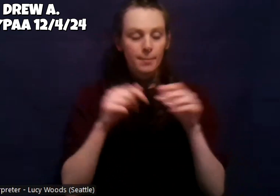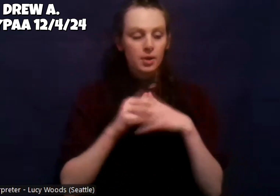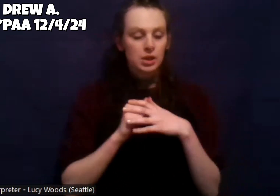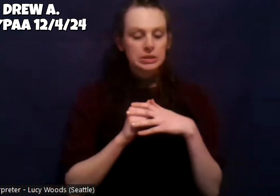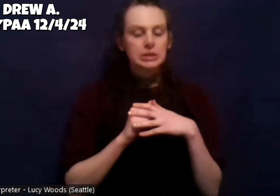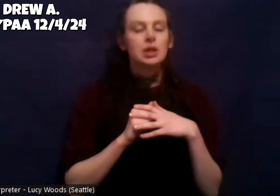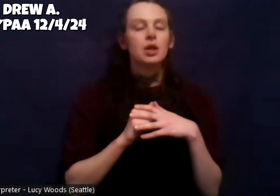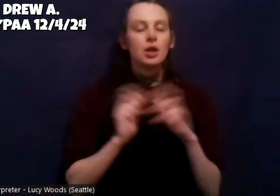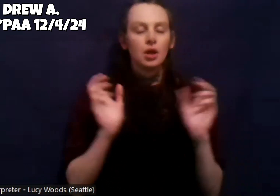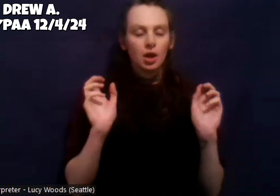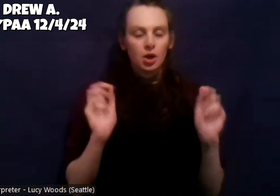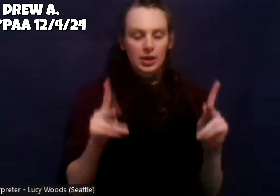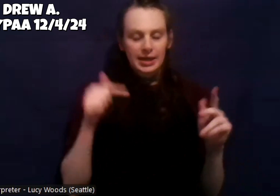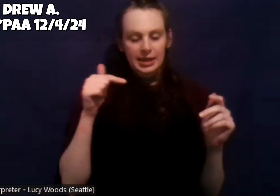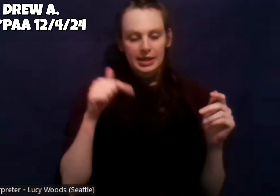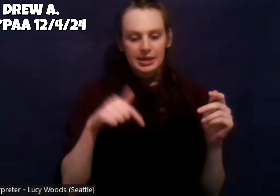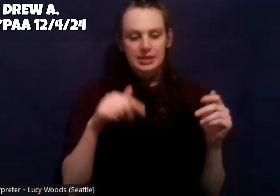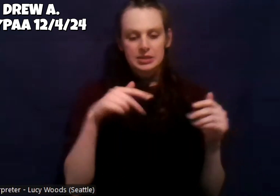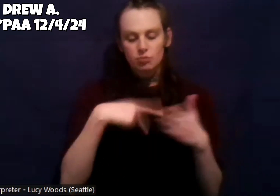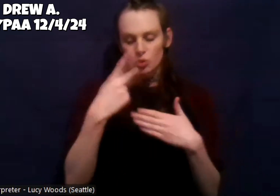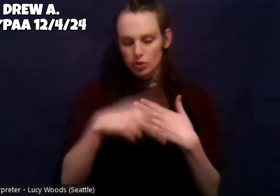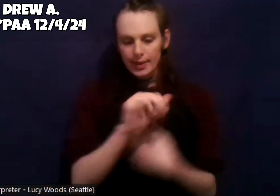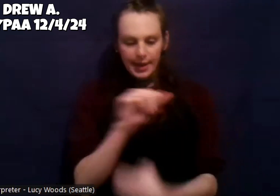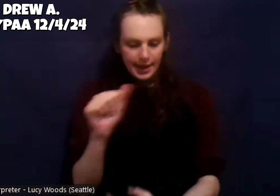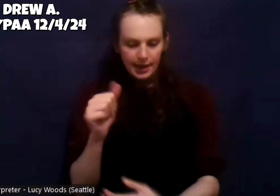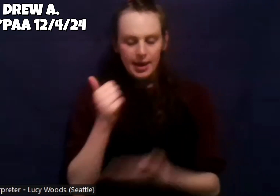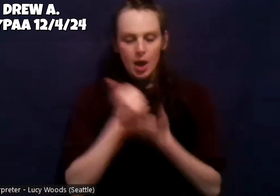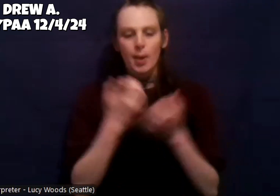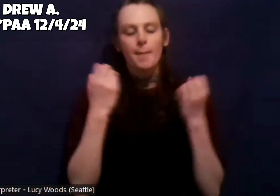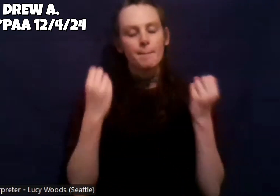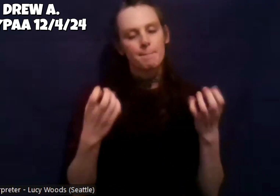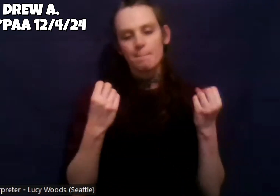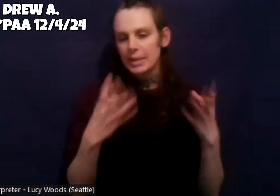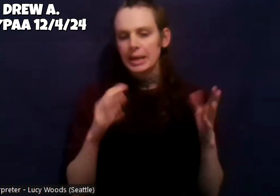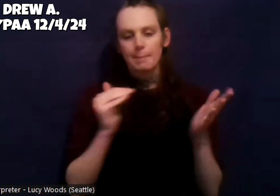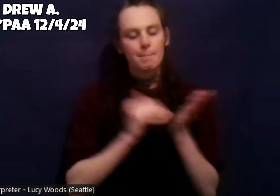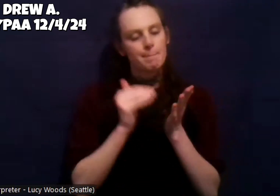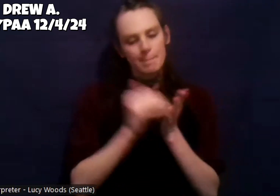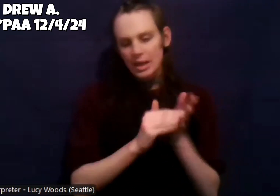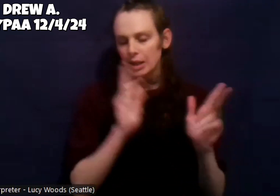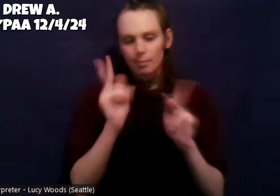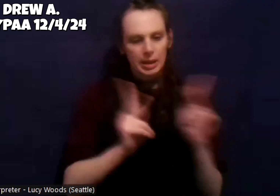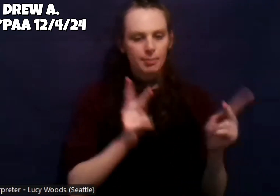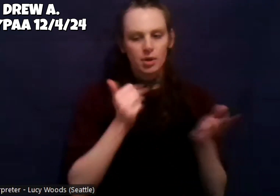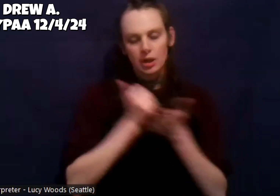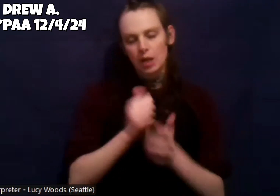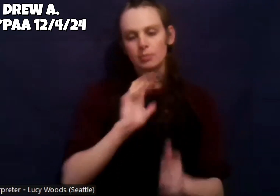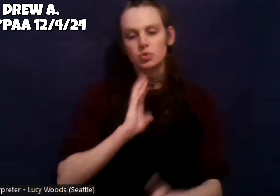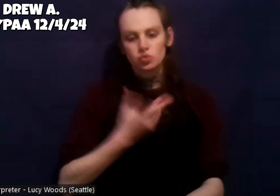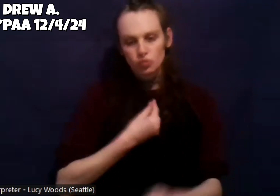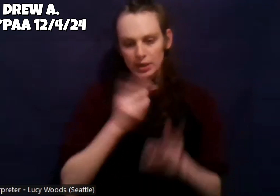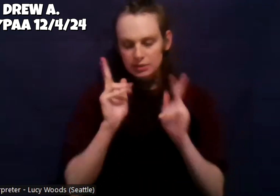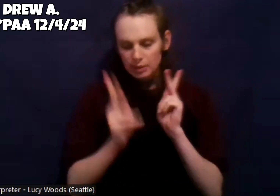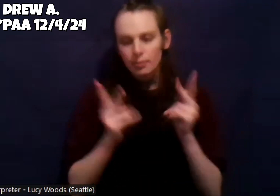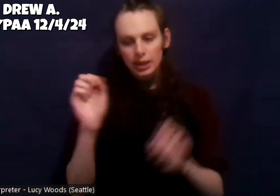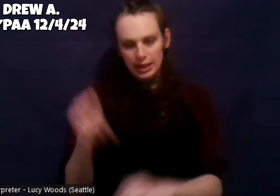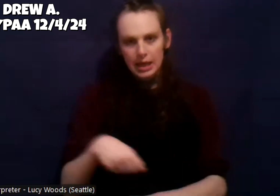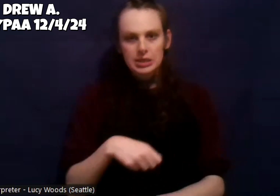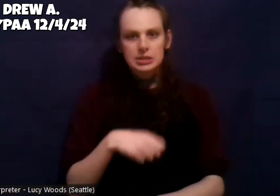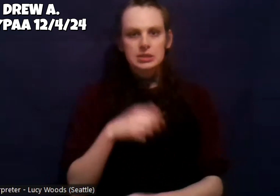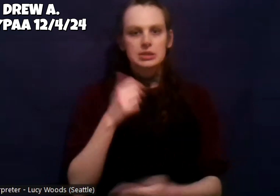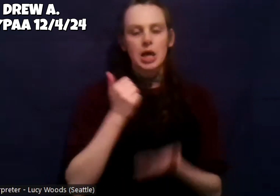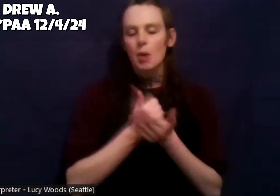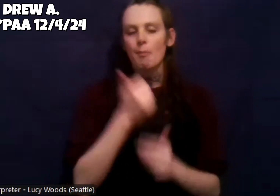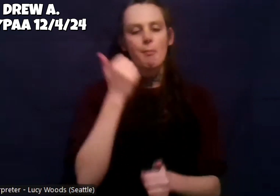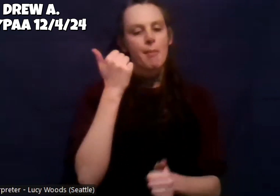program has helped millions and millions of people. It's helped trans people. It's helped like every person you could